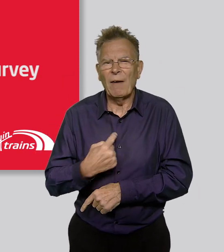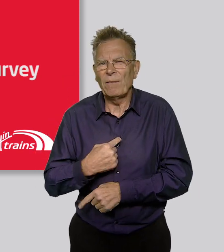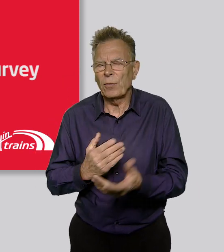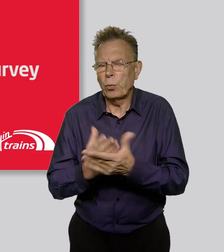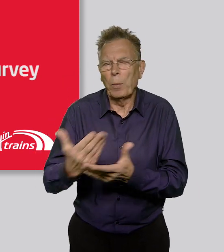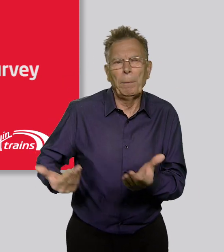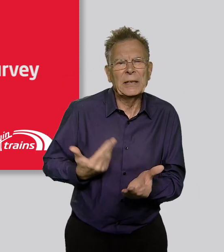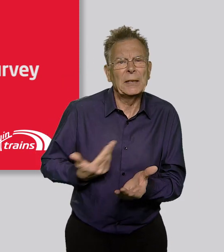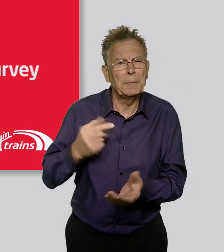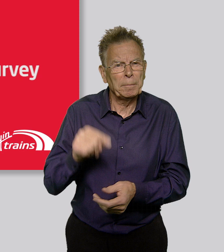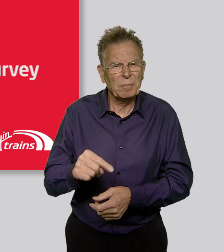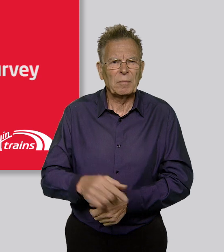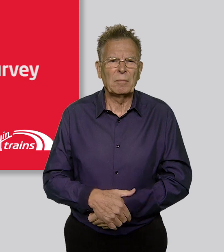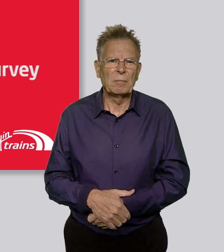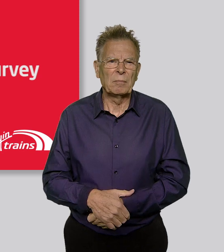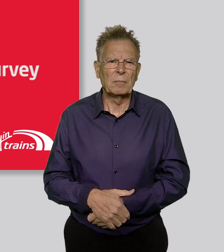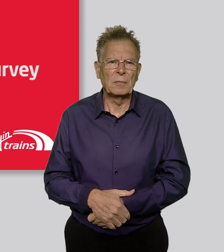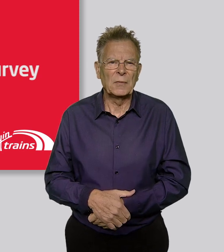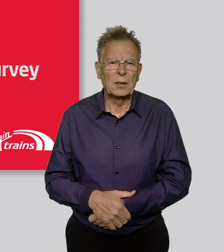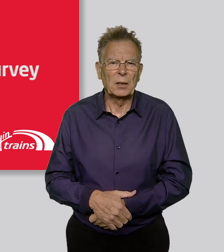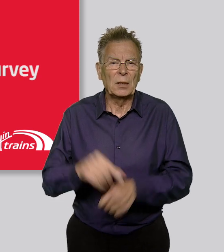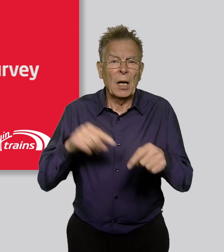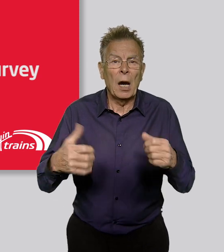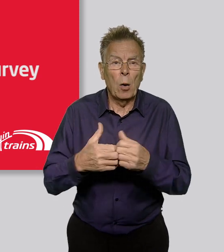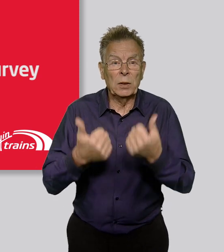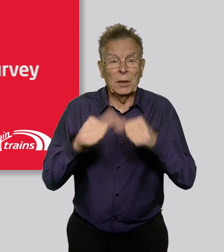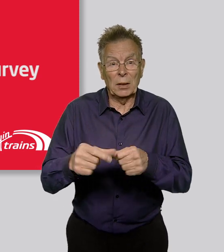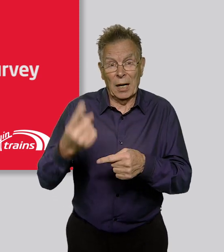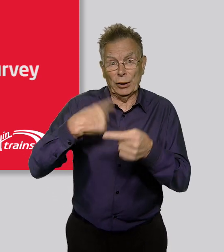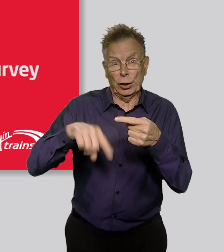set ourselves at the start of the franchise.